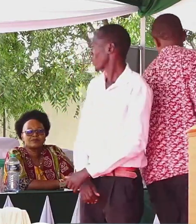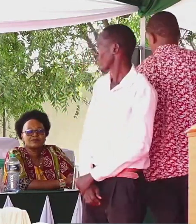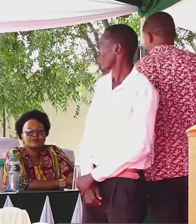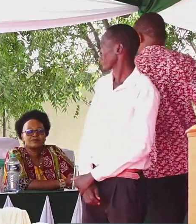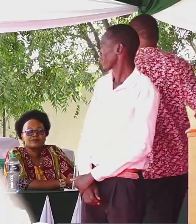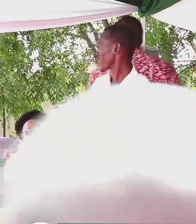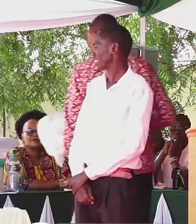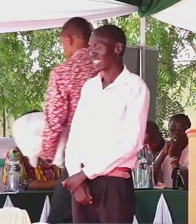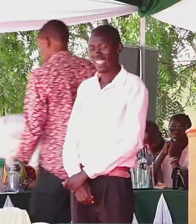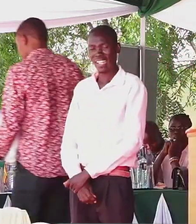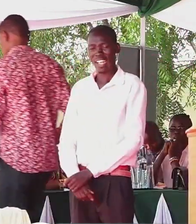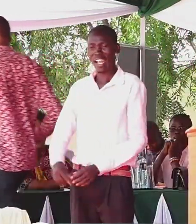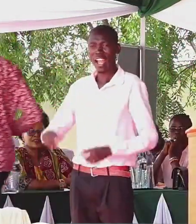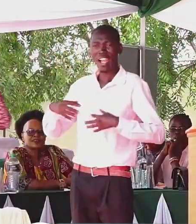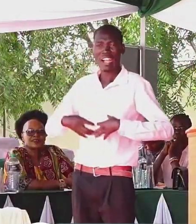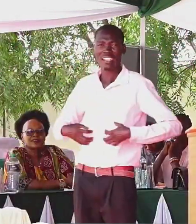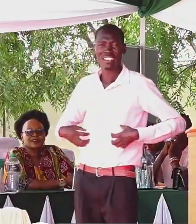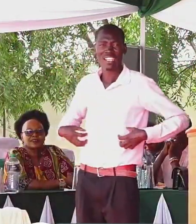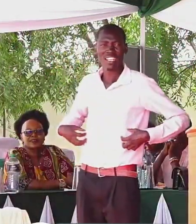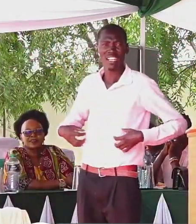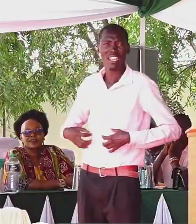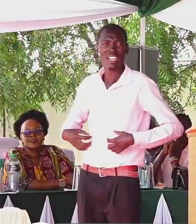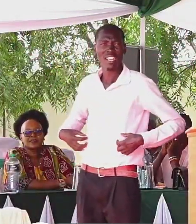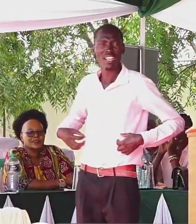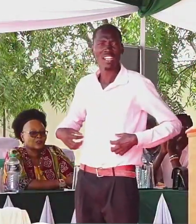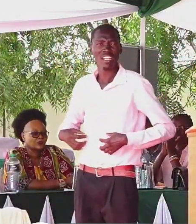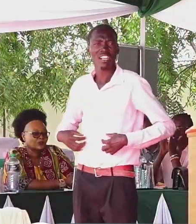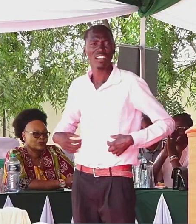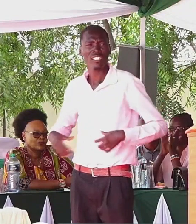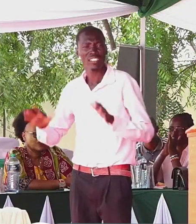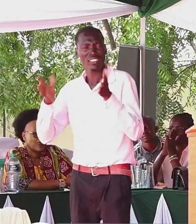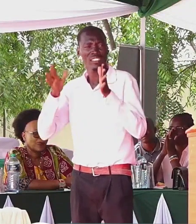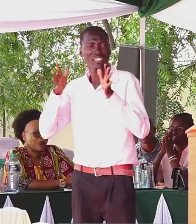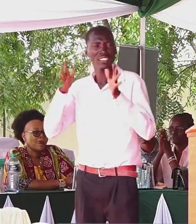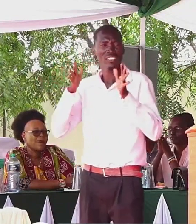Fariza? Okay. Makofi kwake tafadhali.